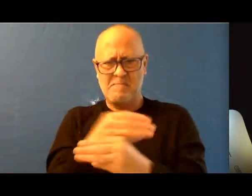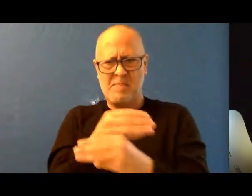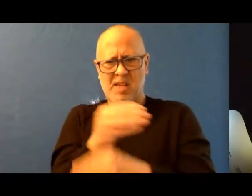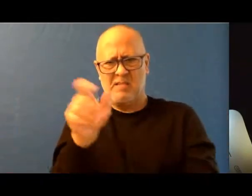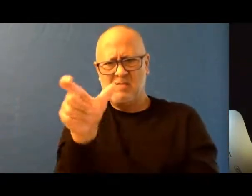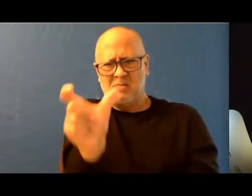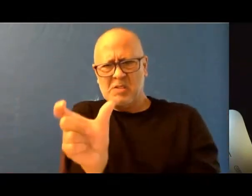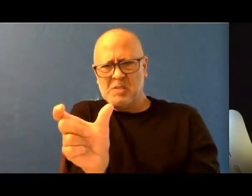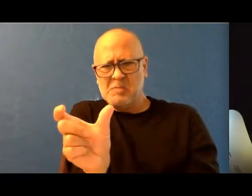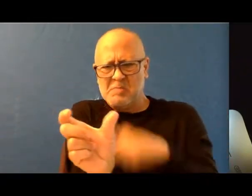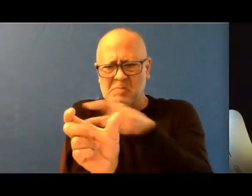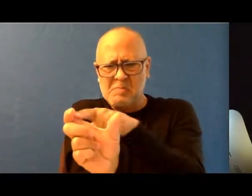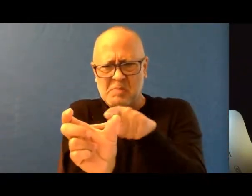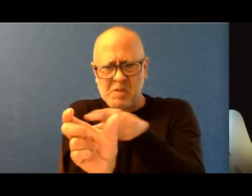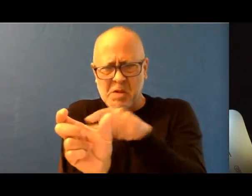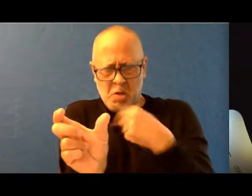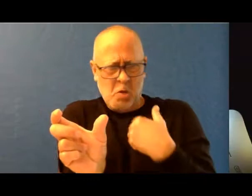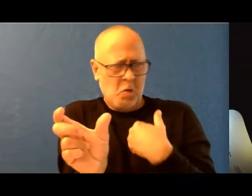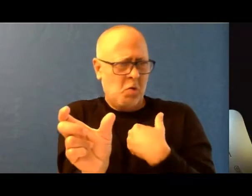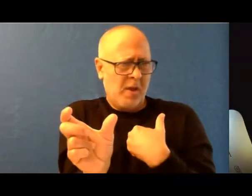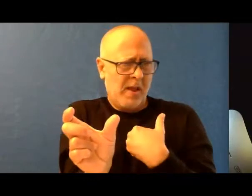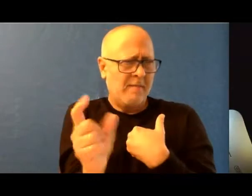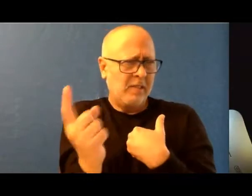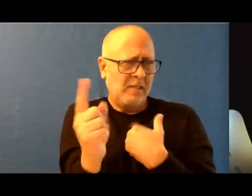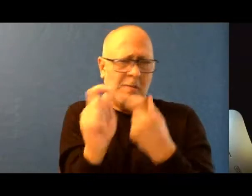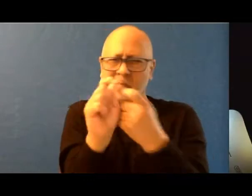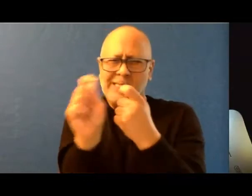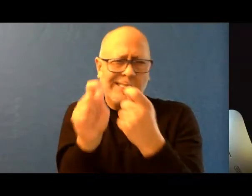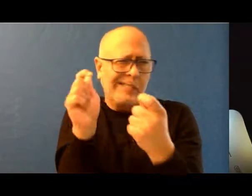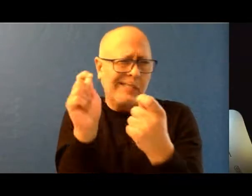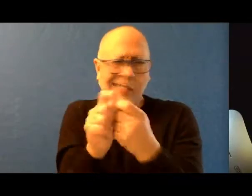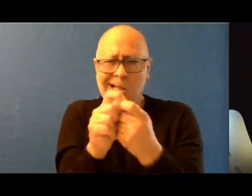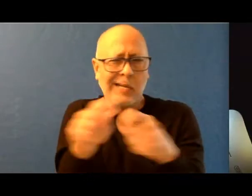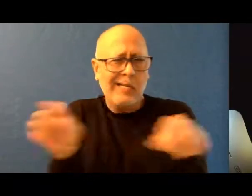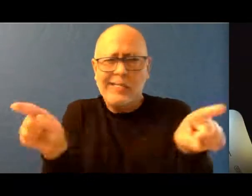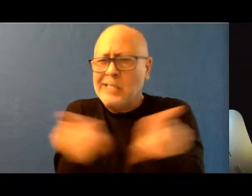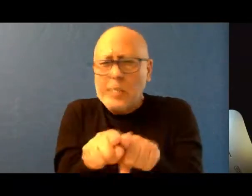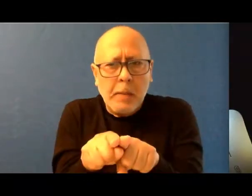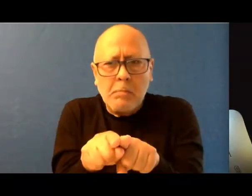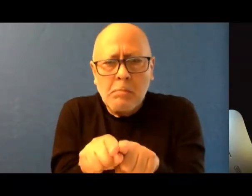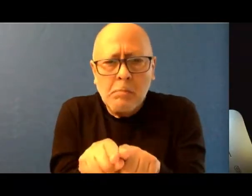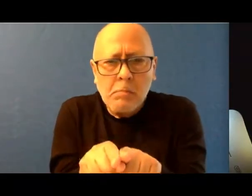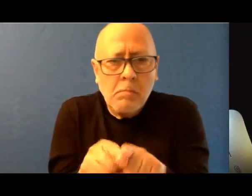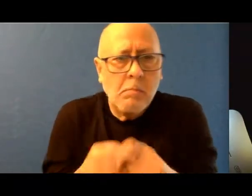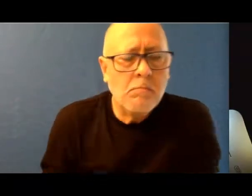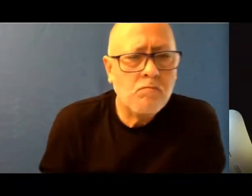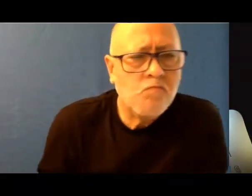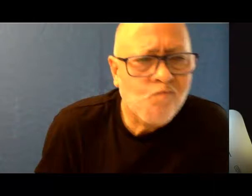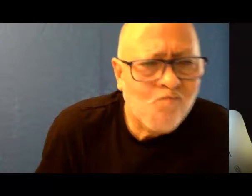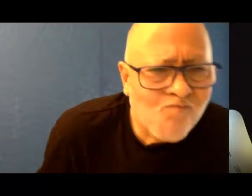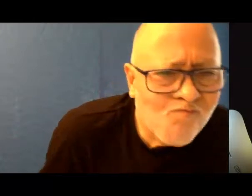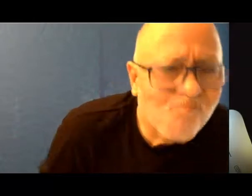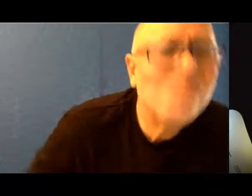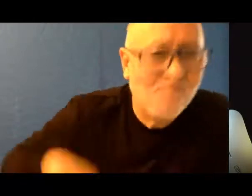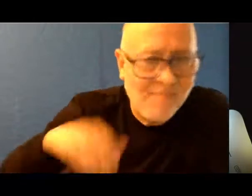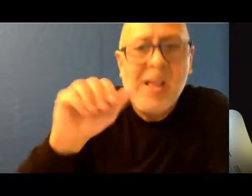I need to see, do I have something exactly alike? So here I see a